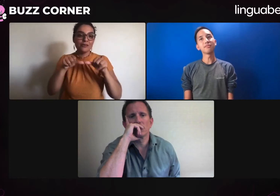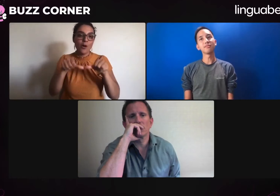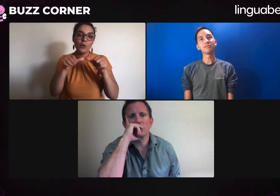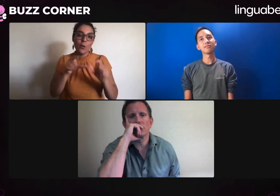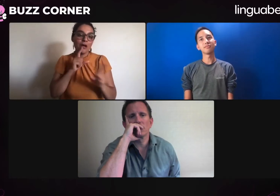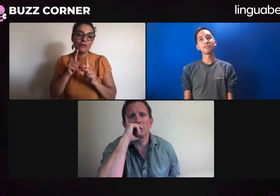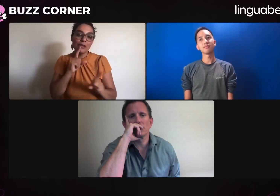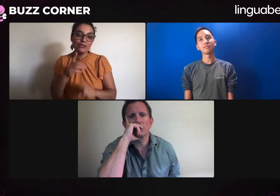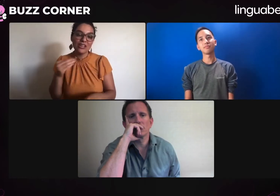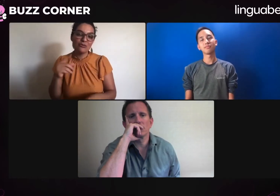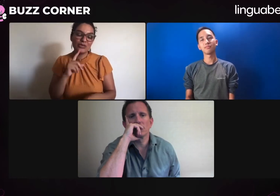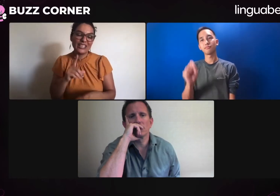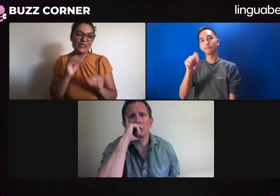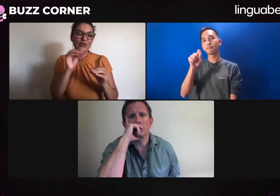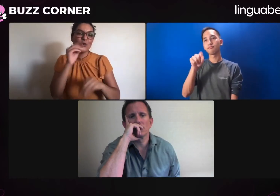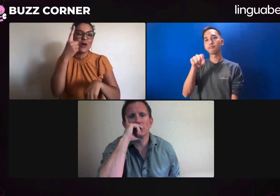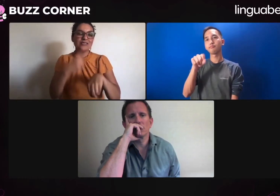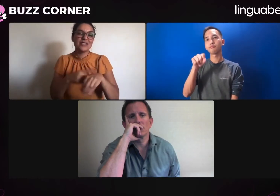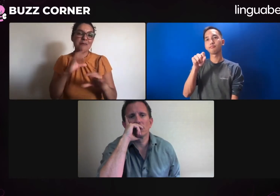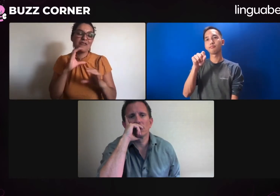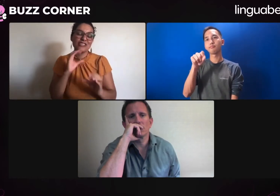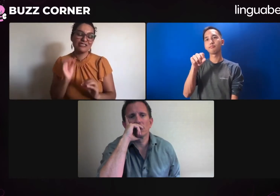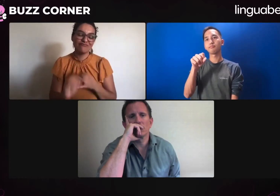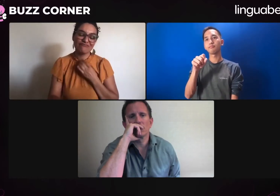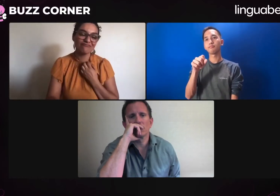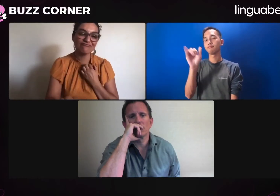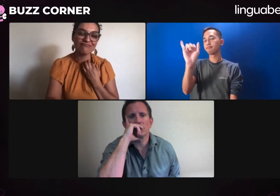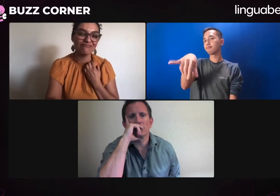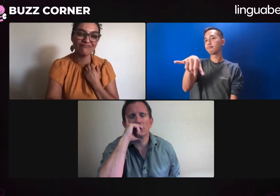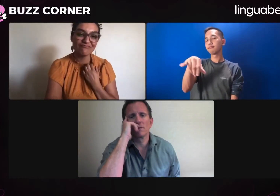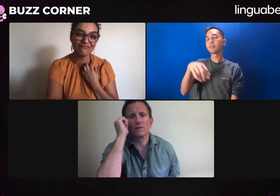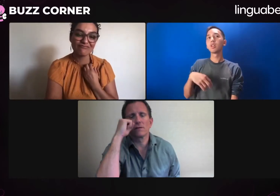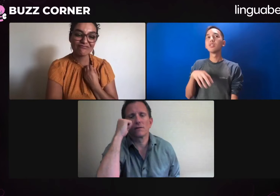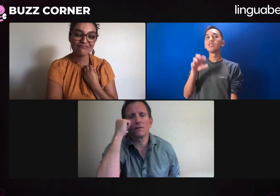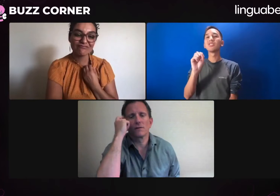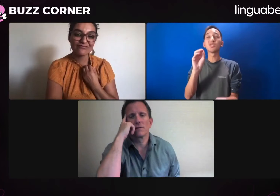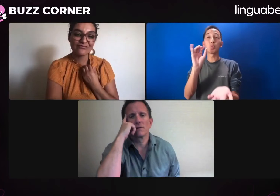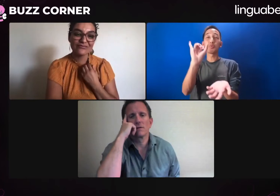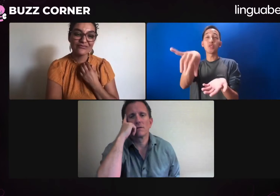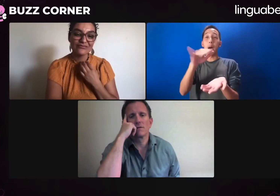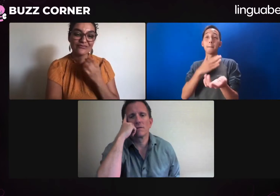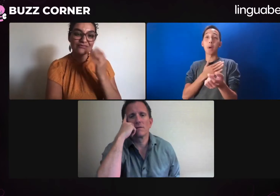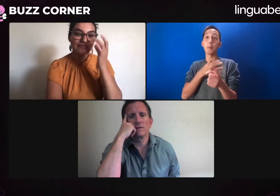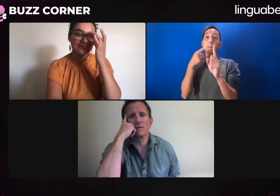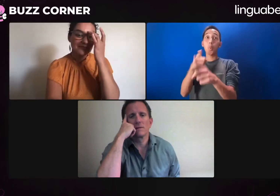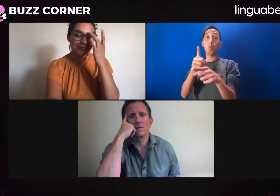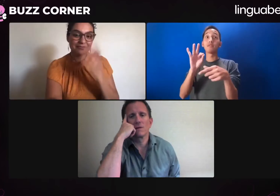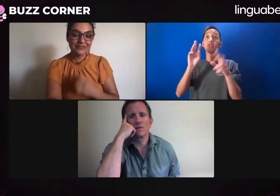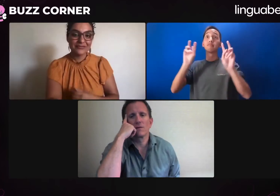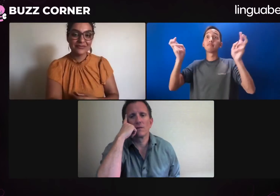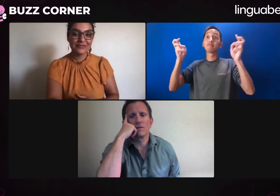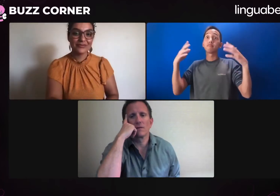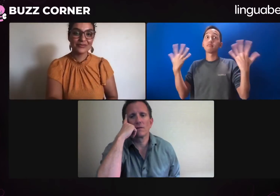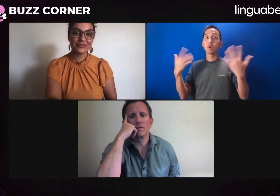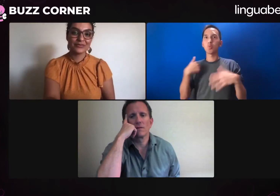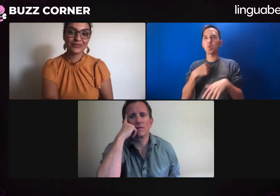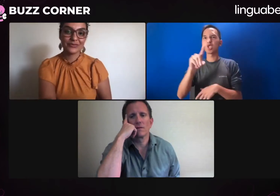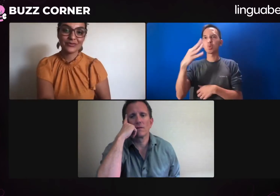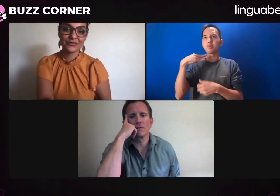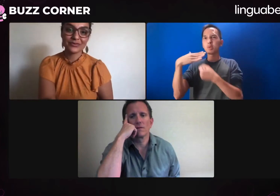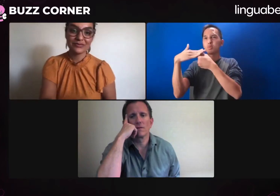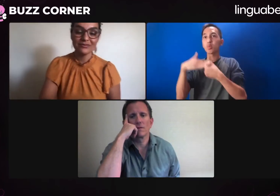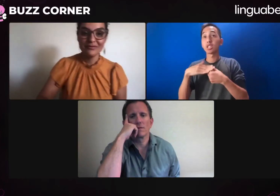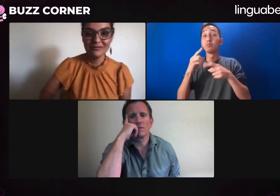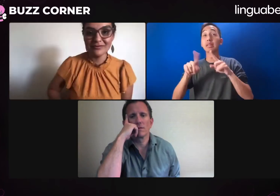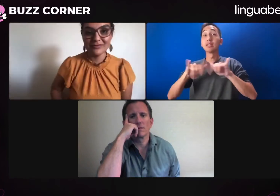for everyone to remember it's an ongoing conversation. It's not something that you can discuss one time and then put in a box. And